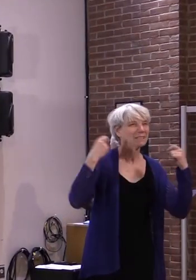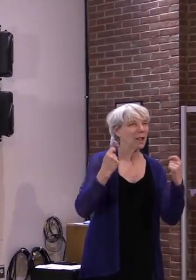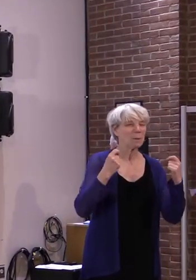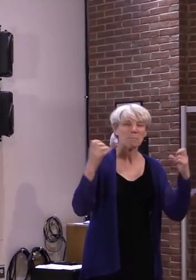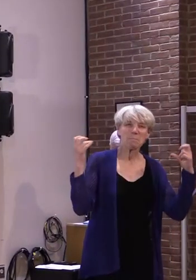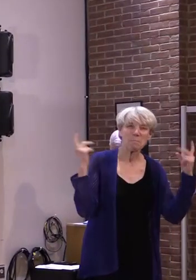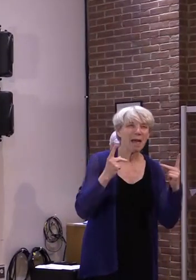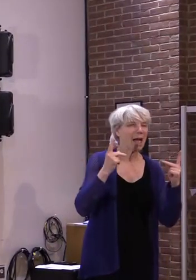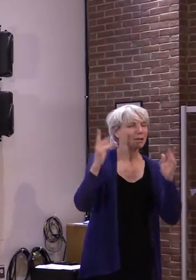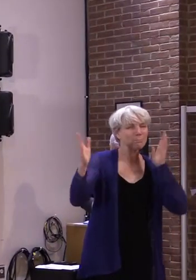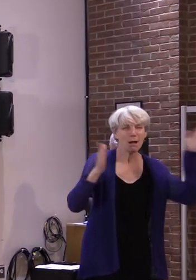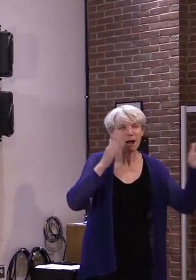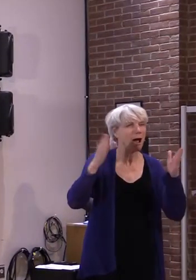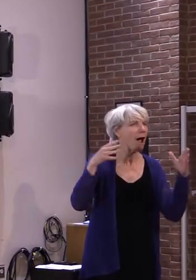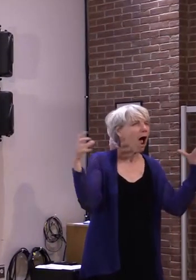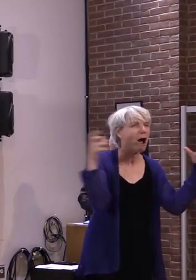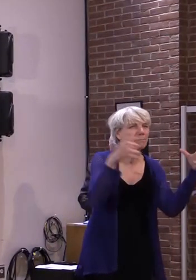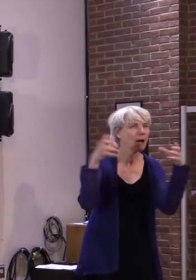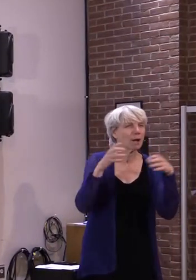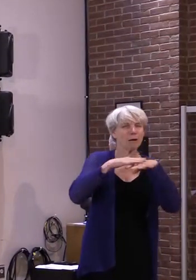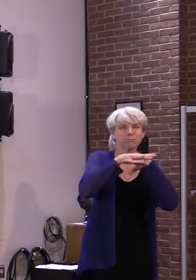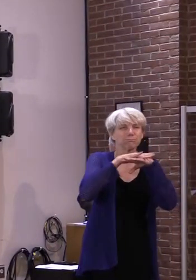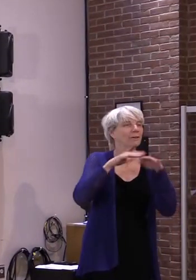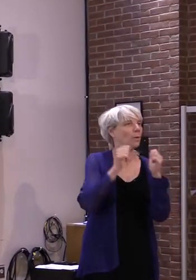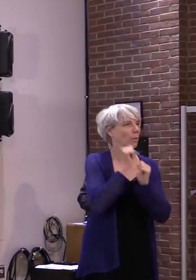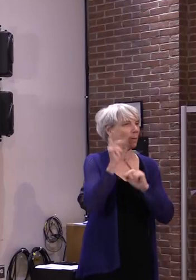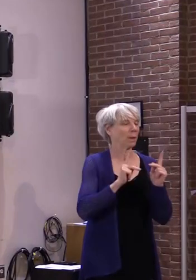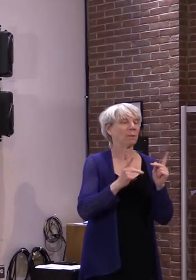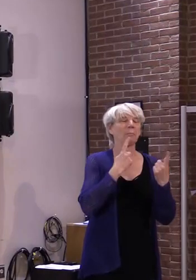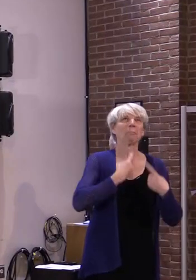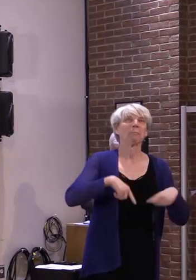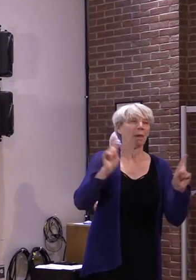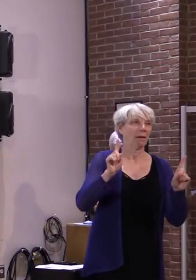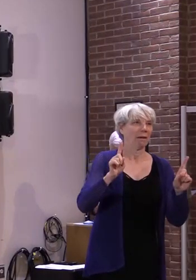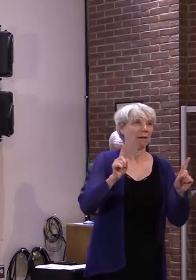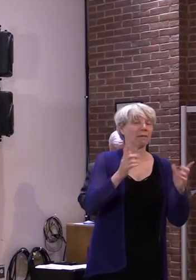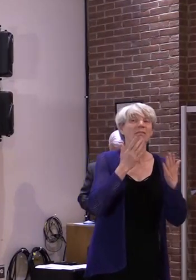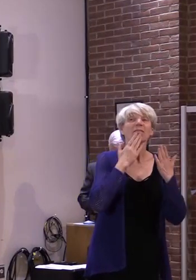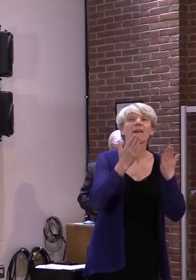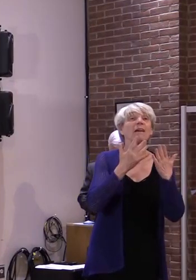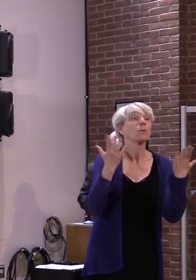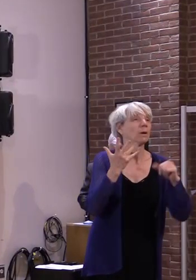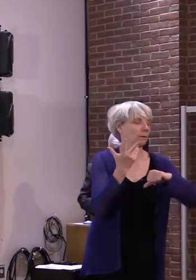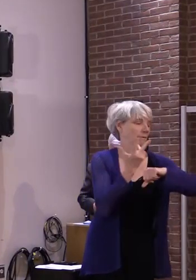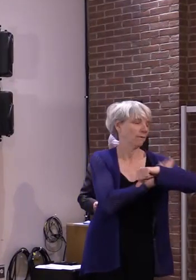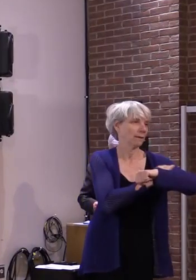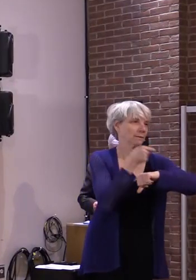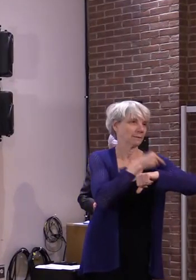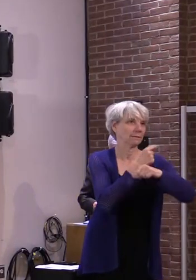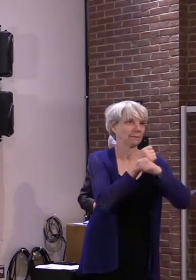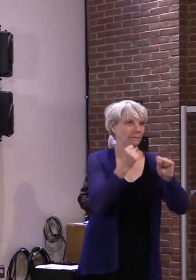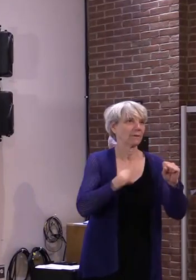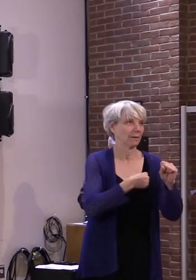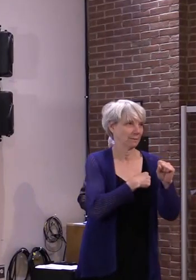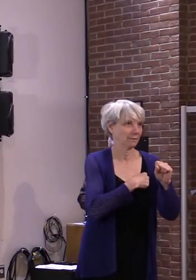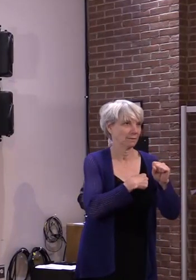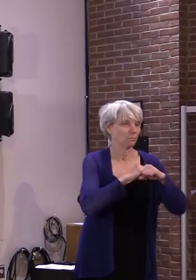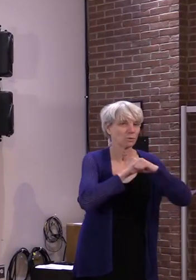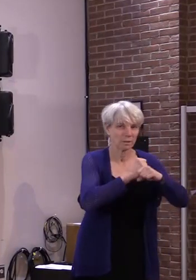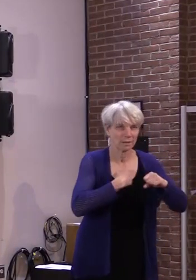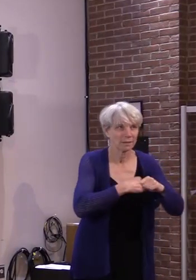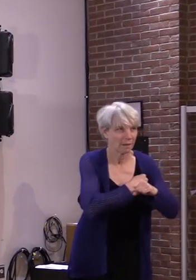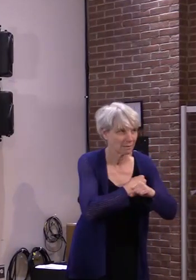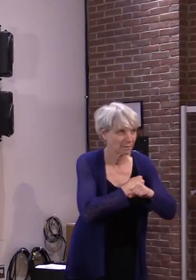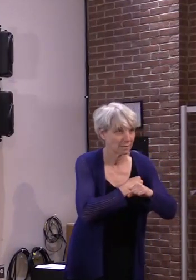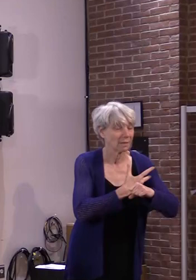together again. Remember, this is all thanks to the vaccine. It protects us, it stops the